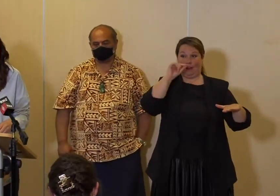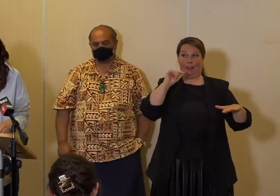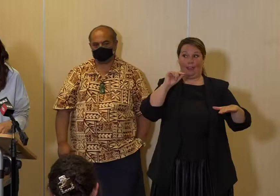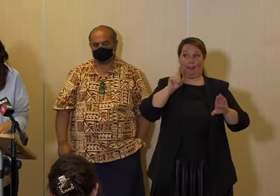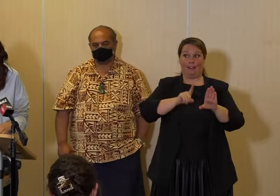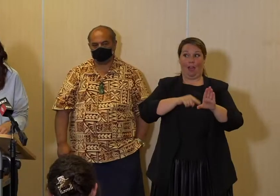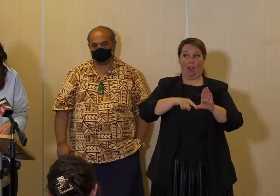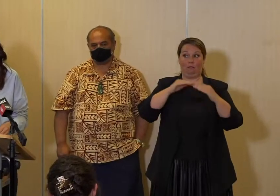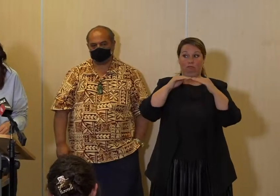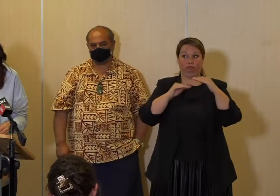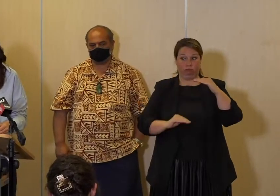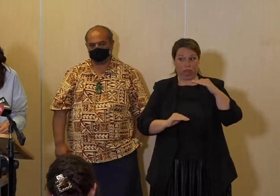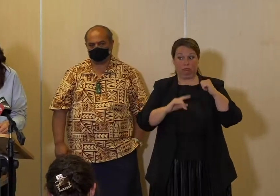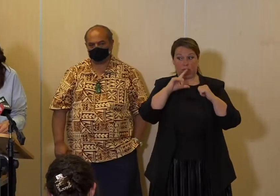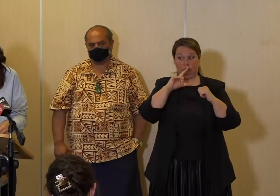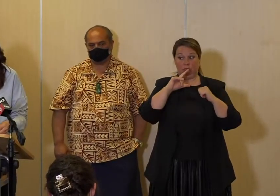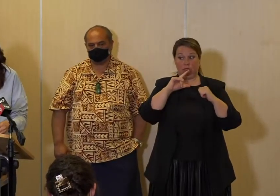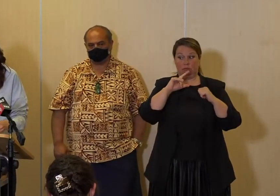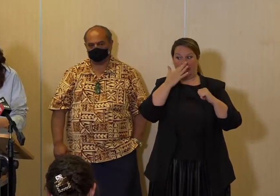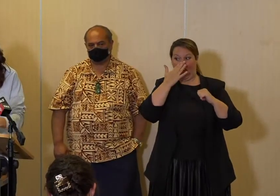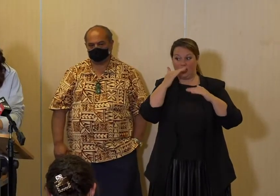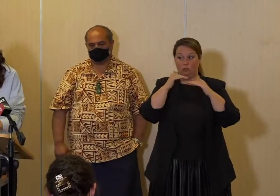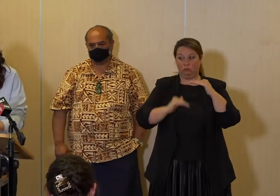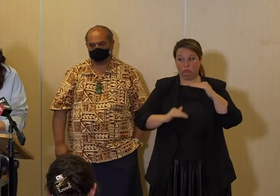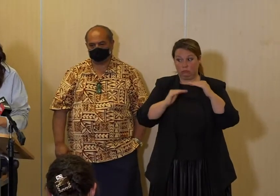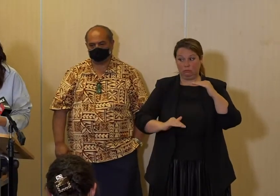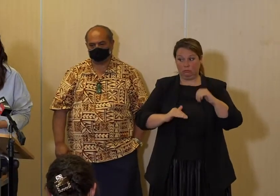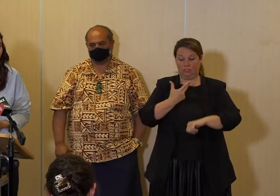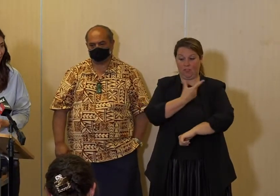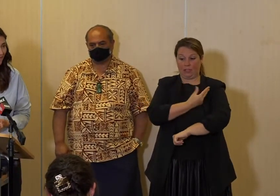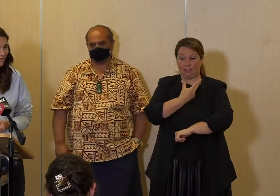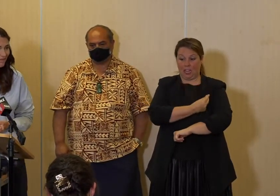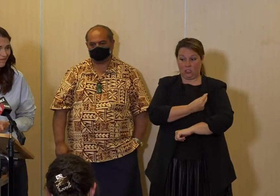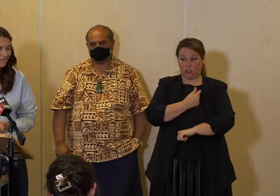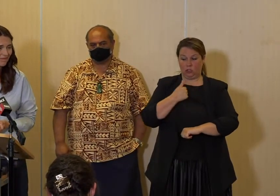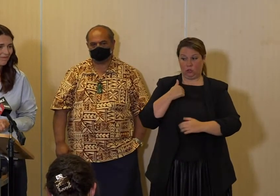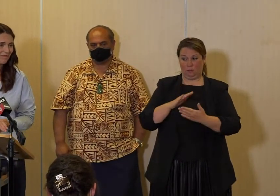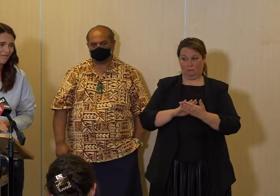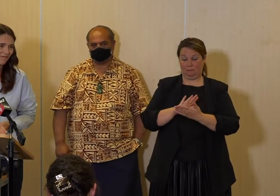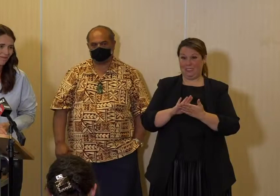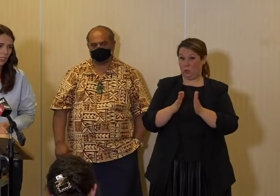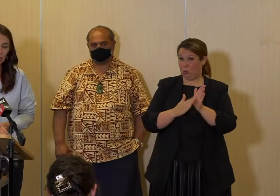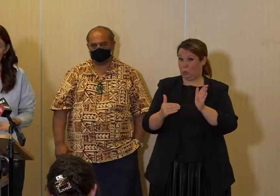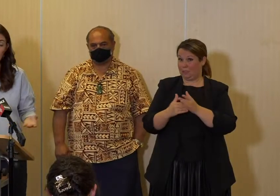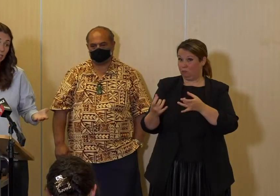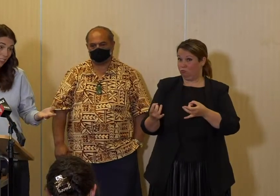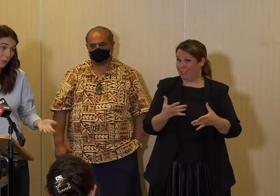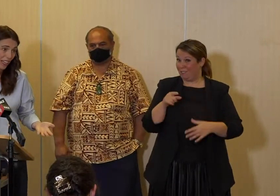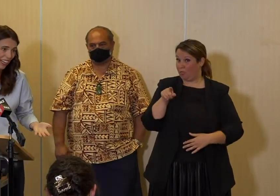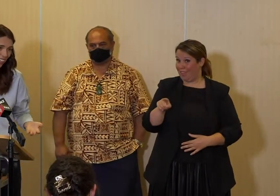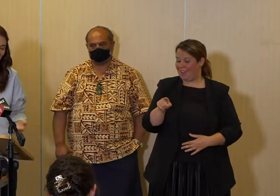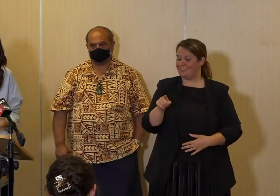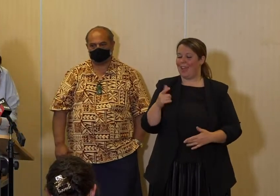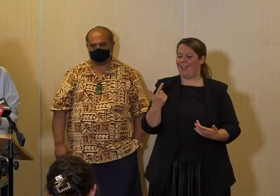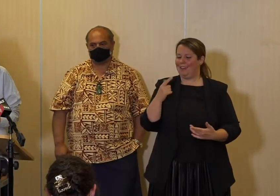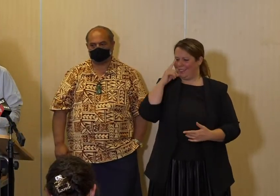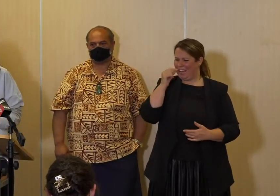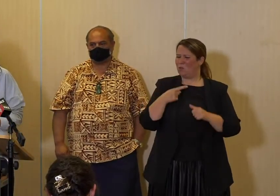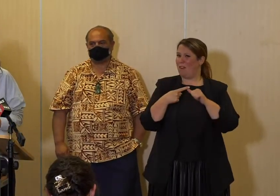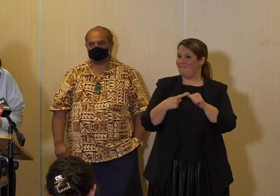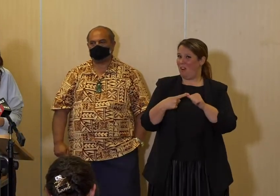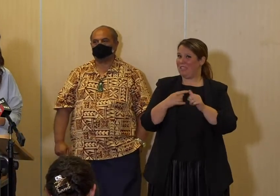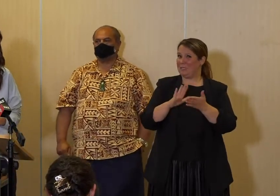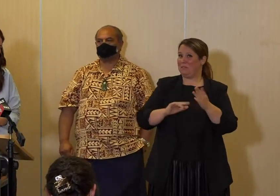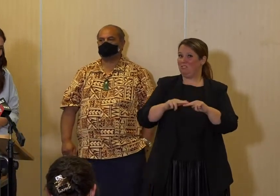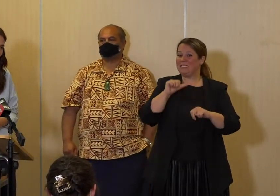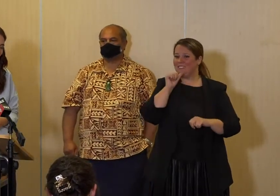getting vaccinations. Are we ready for that? And any advice to parents who are a bit uncertain? Yes, we are. We are